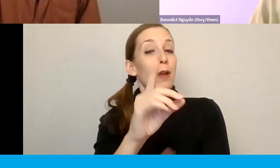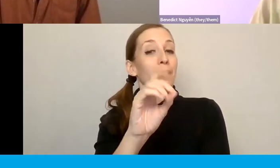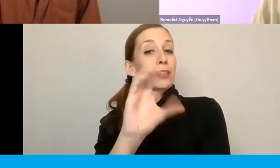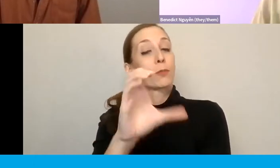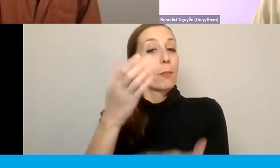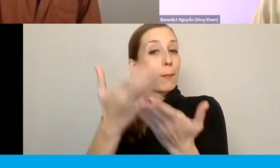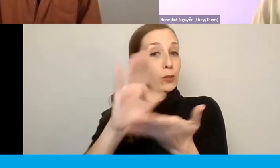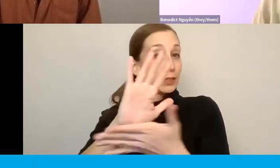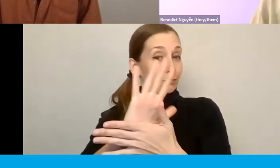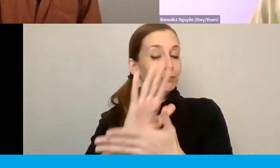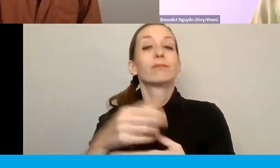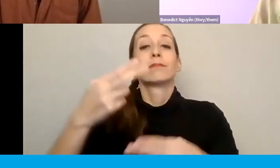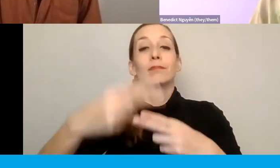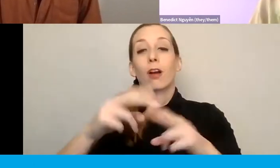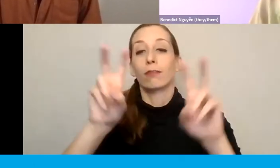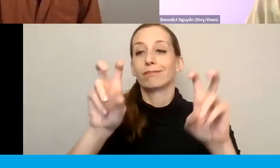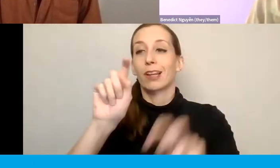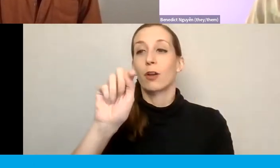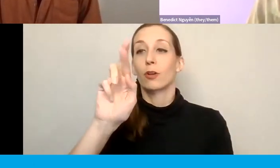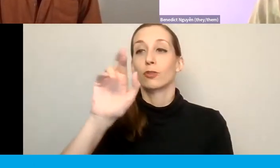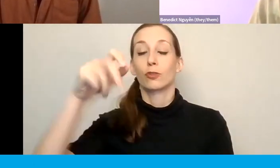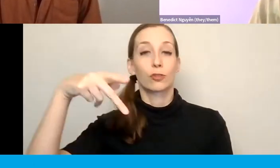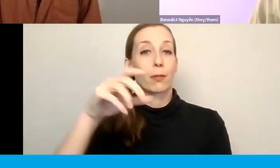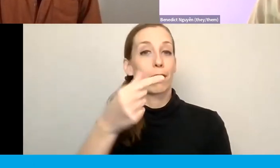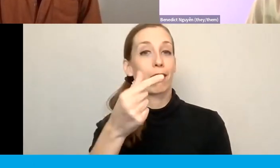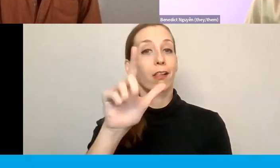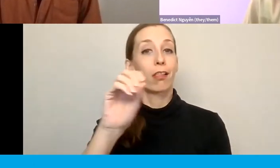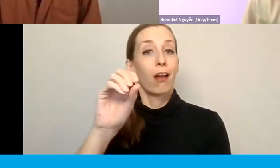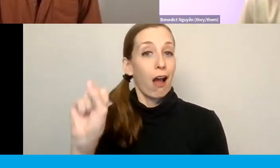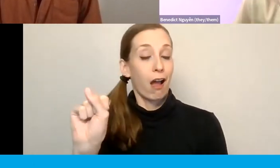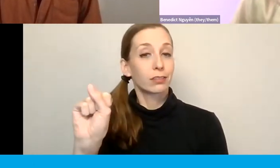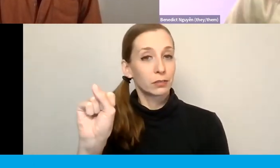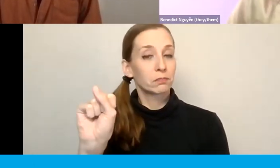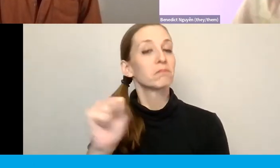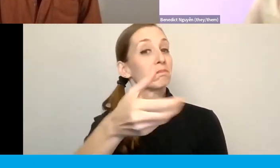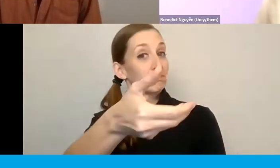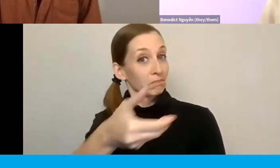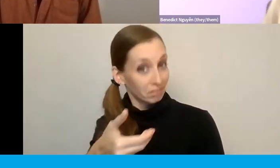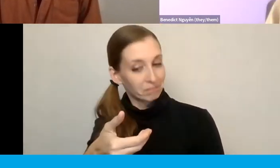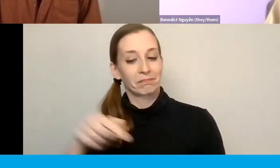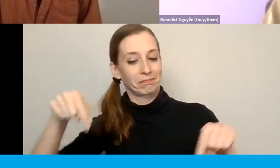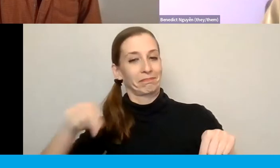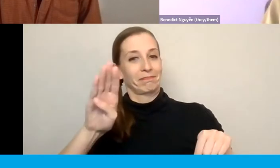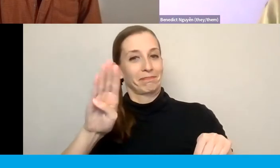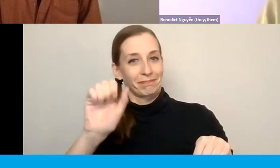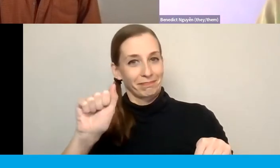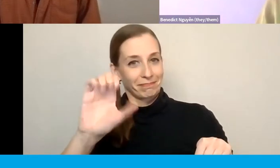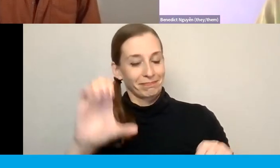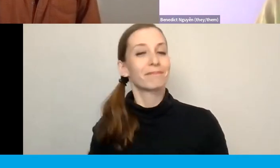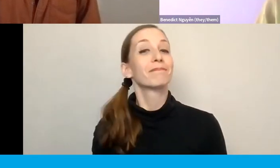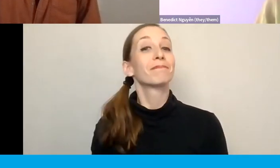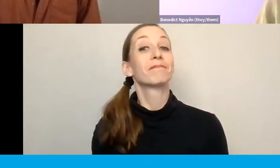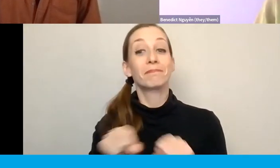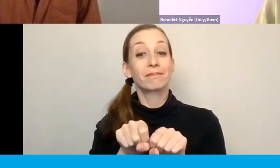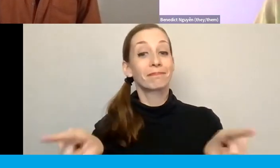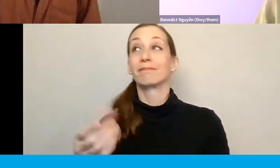was commissioned by Baryshnikov Art Center. The world premiere was last week, November 29th, 2021, and the